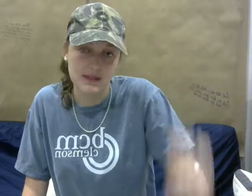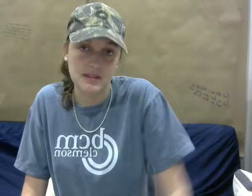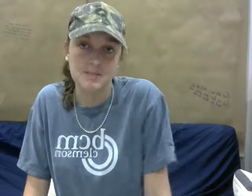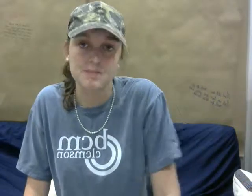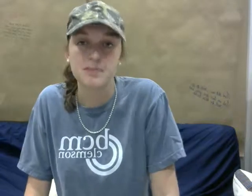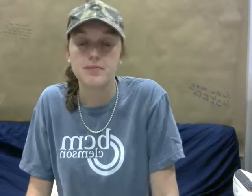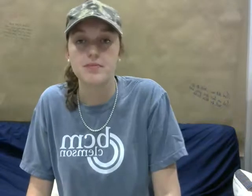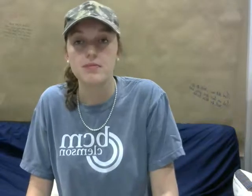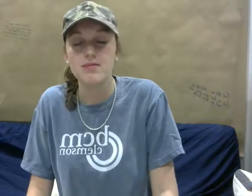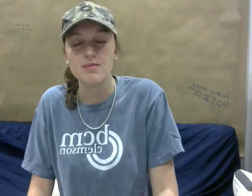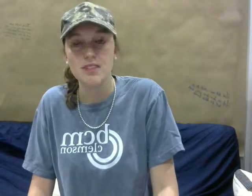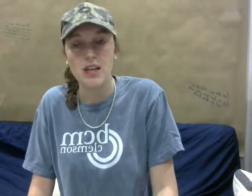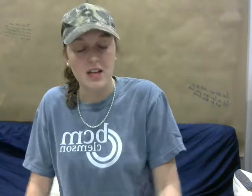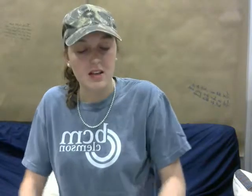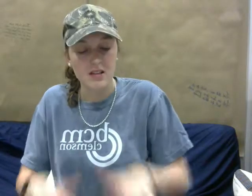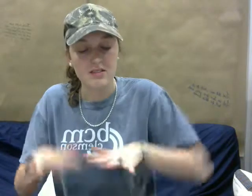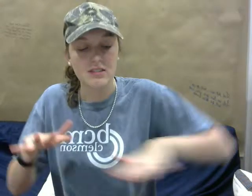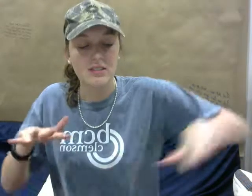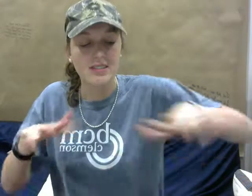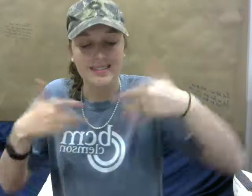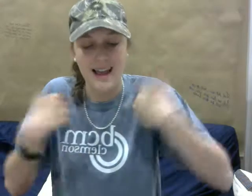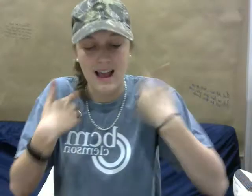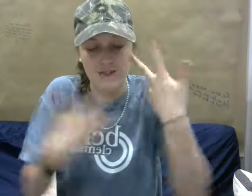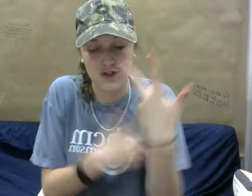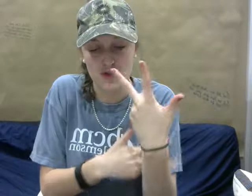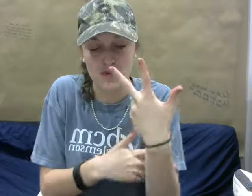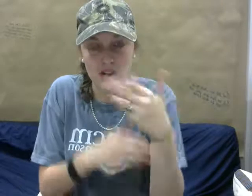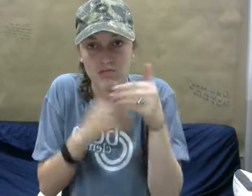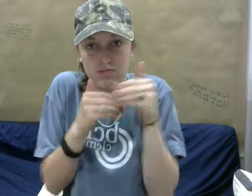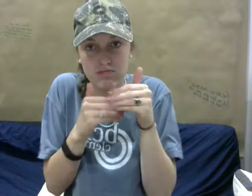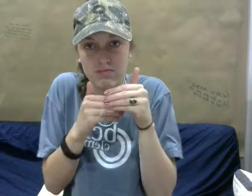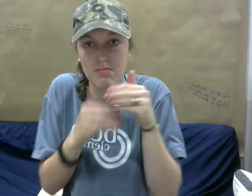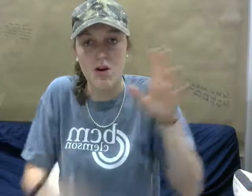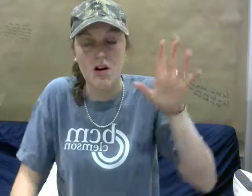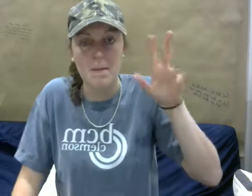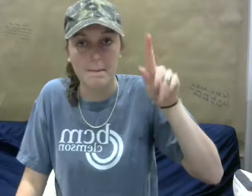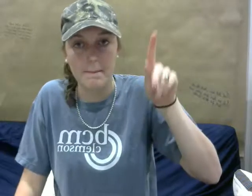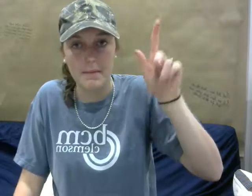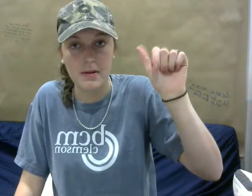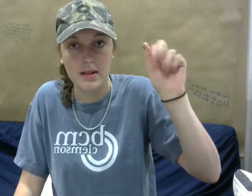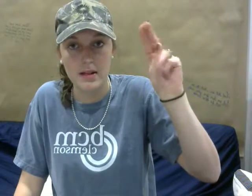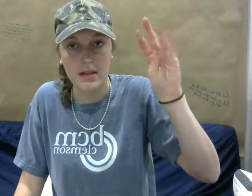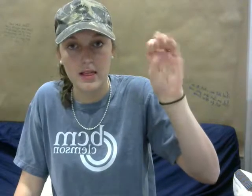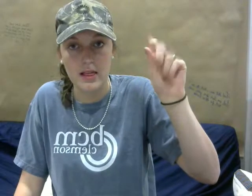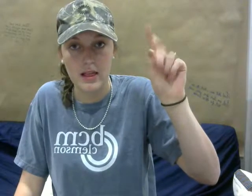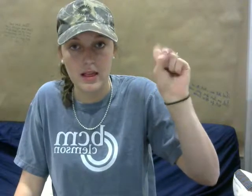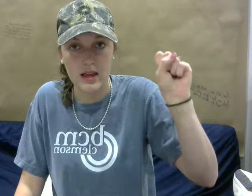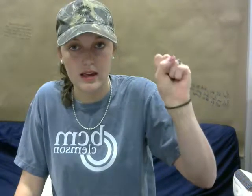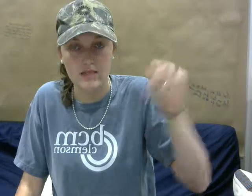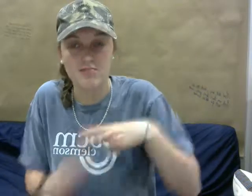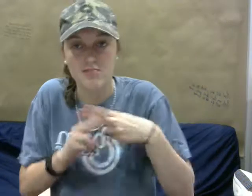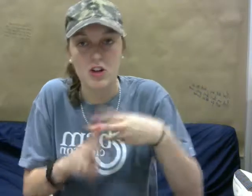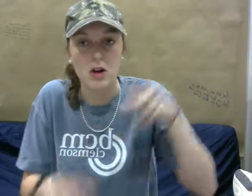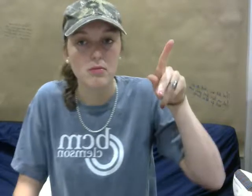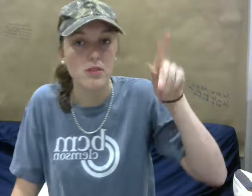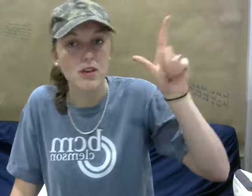dwarf planets, Pluto, Eris, and Makemake. Even further away from the Sun, the Oort